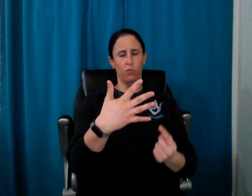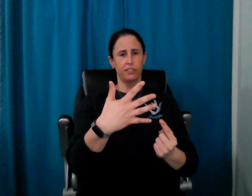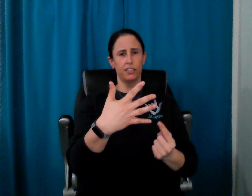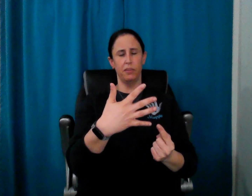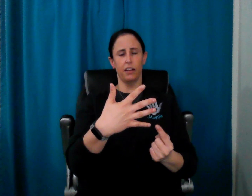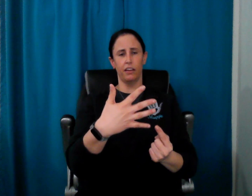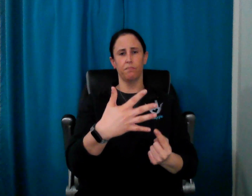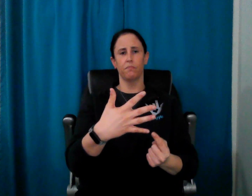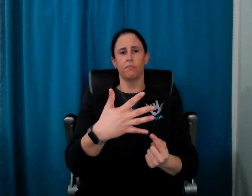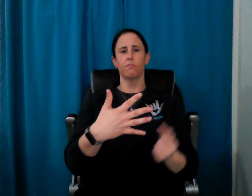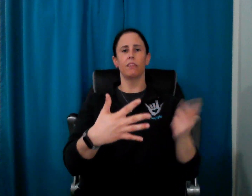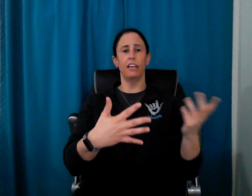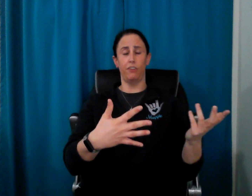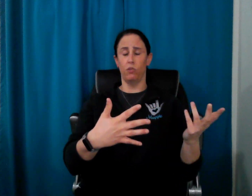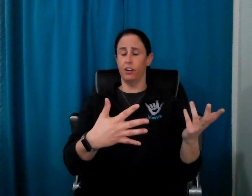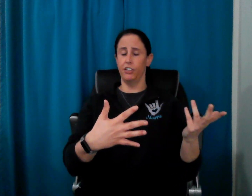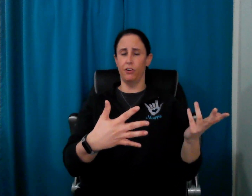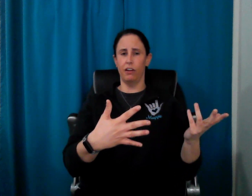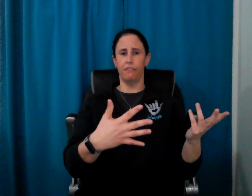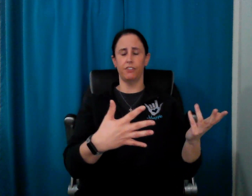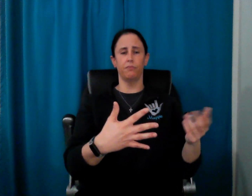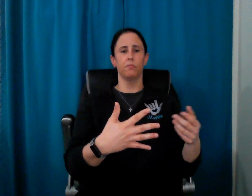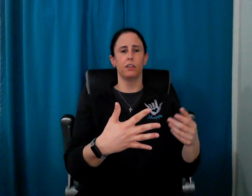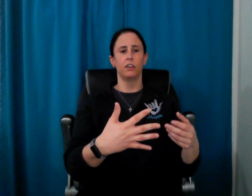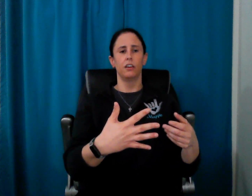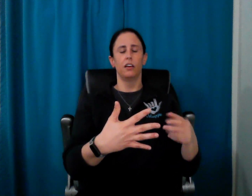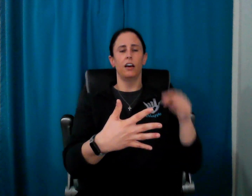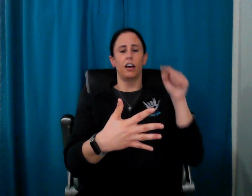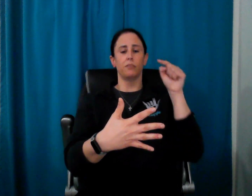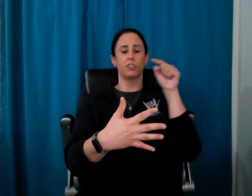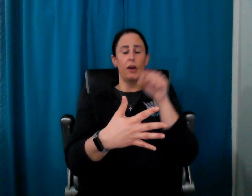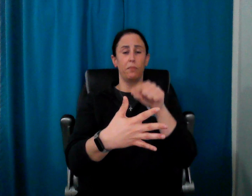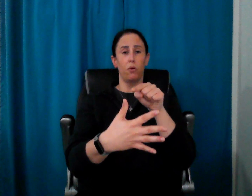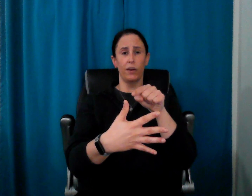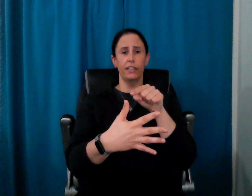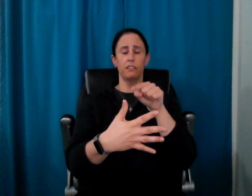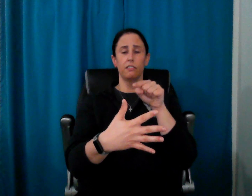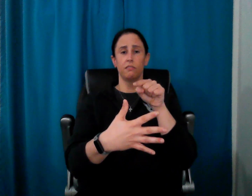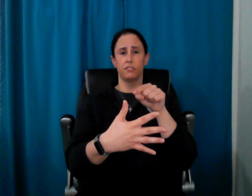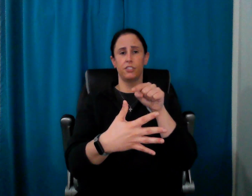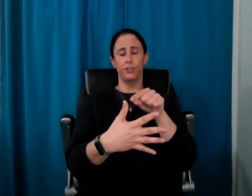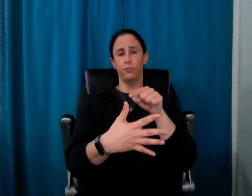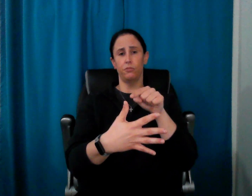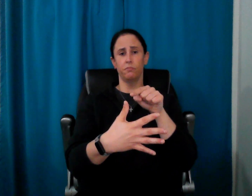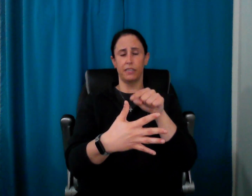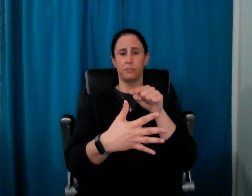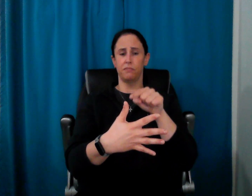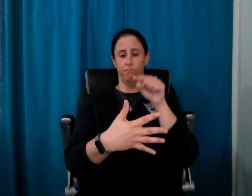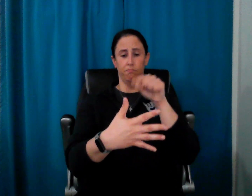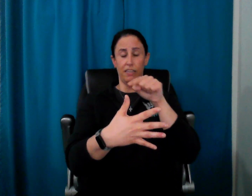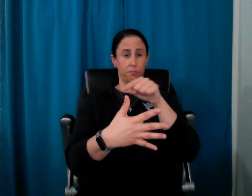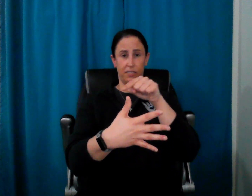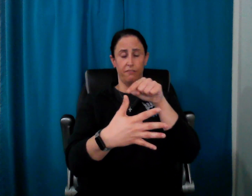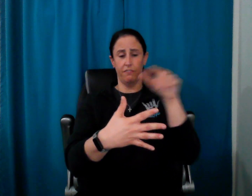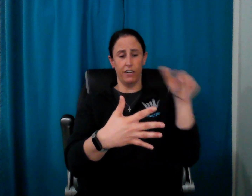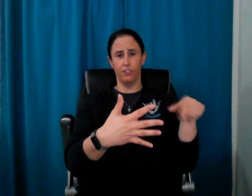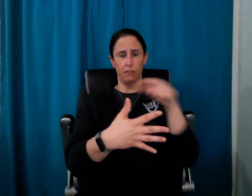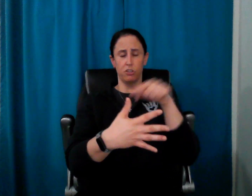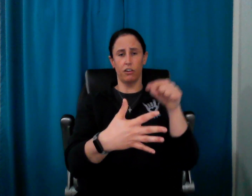once at the beginning if you want. You don't have to. So I'd point to my specific finger that I'm talking